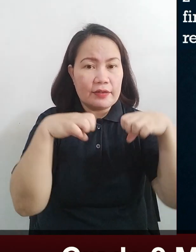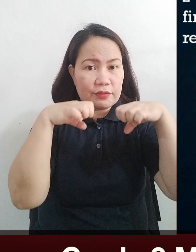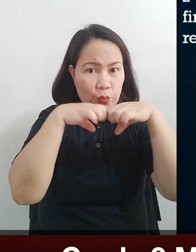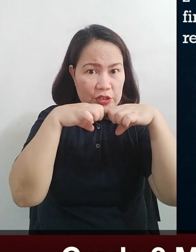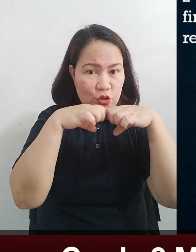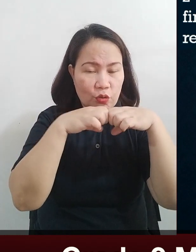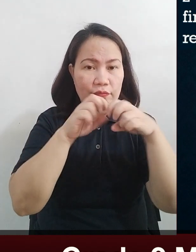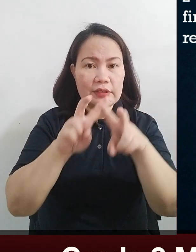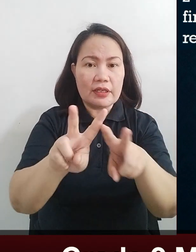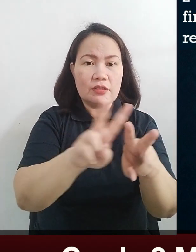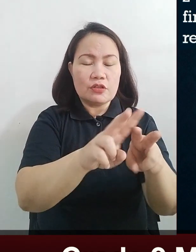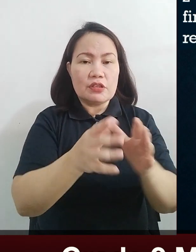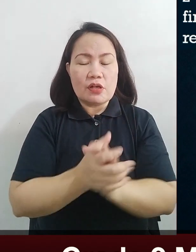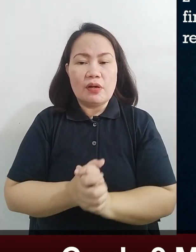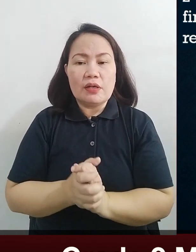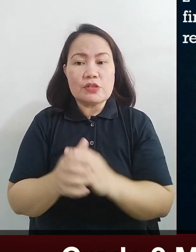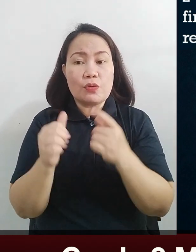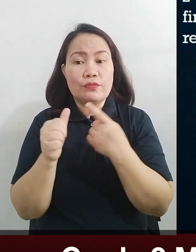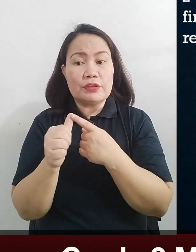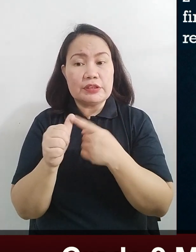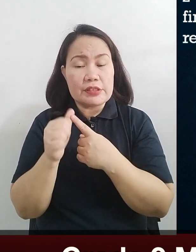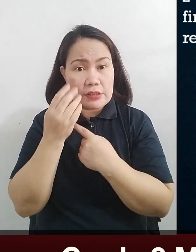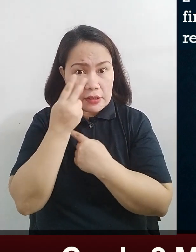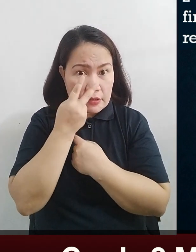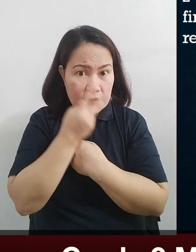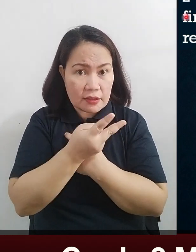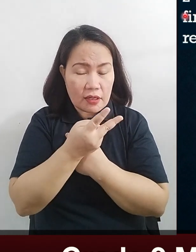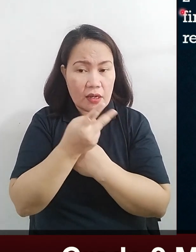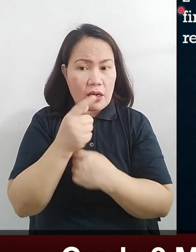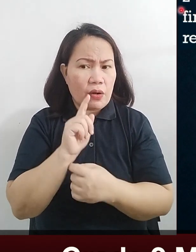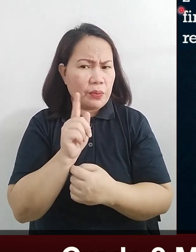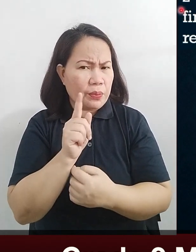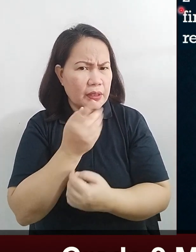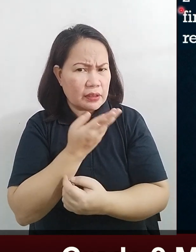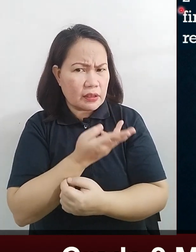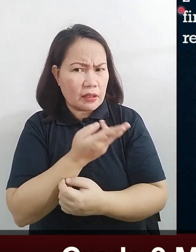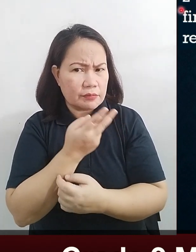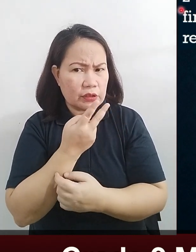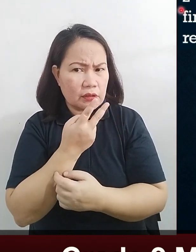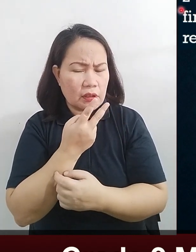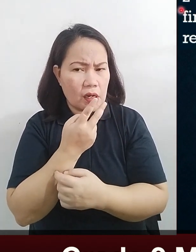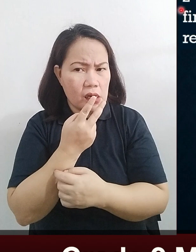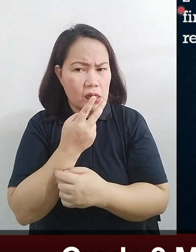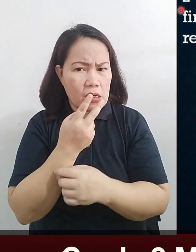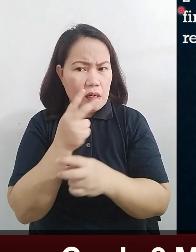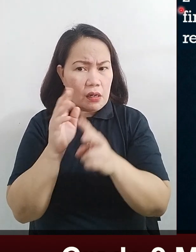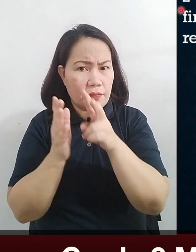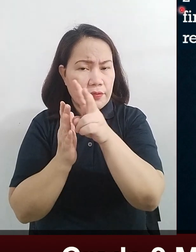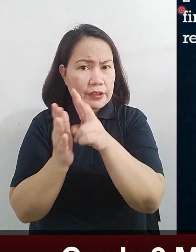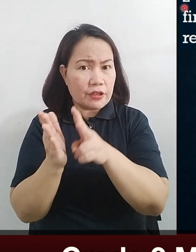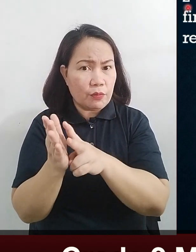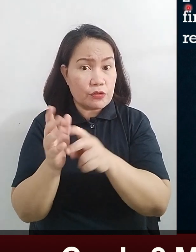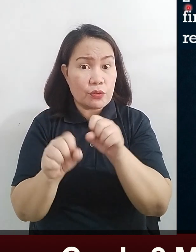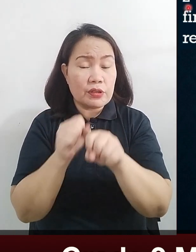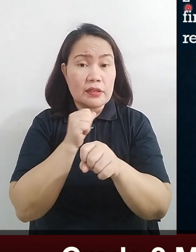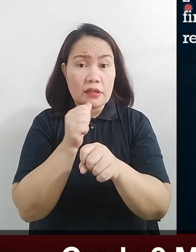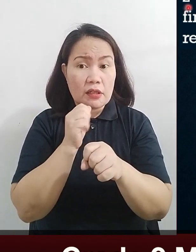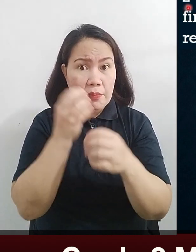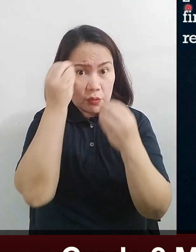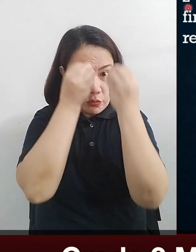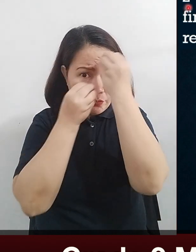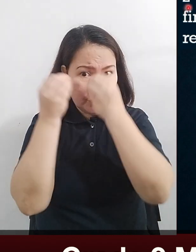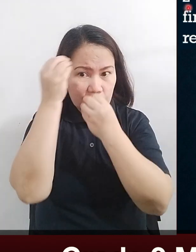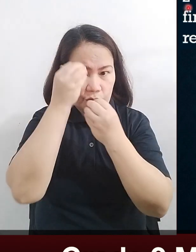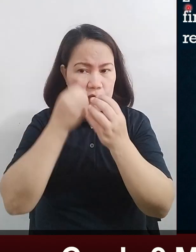equation of variation. So, first, tingnan nyo kung ano yung nakalagay na variable. So, para hindi tayo malito